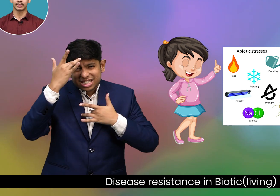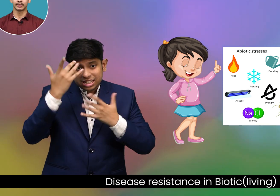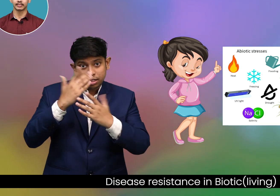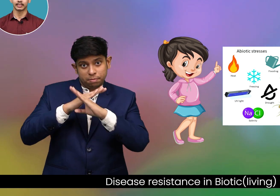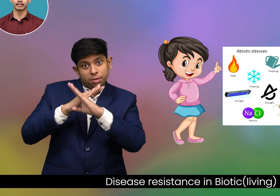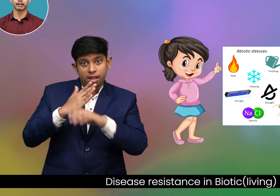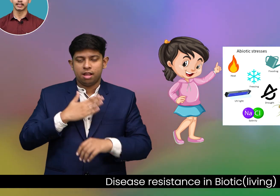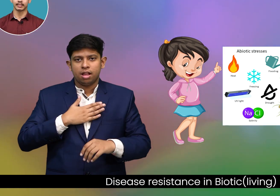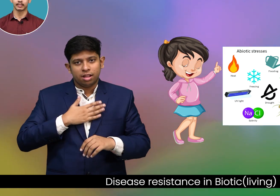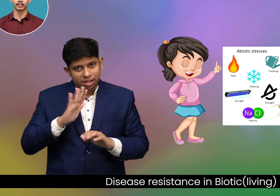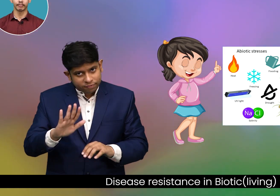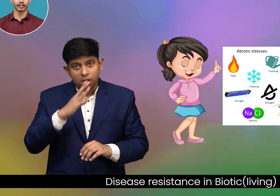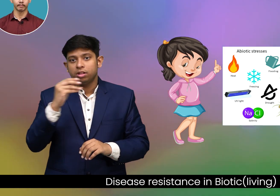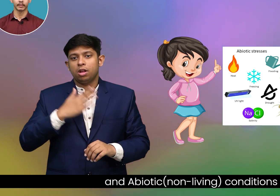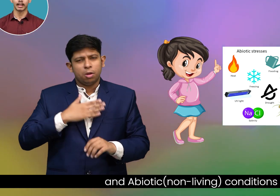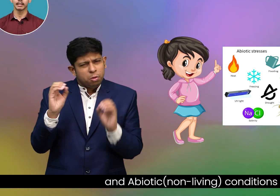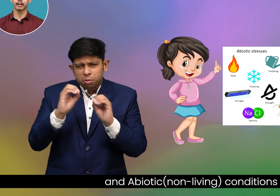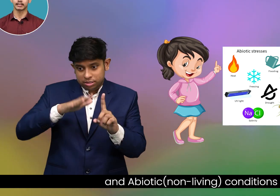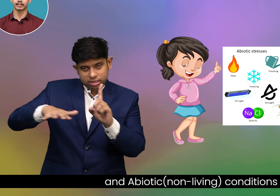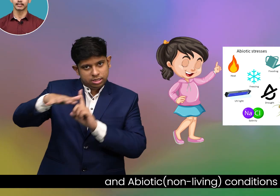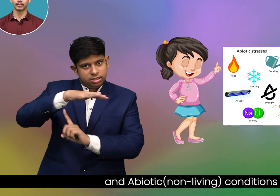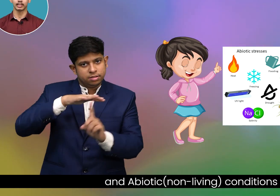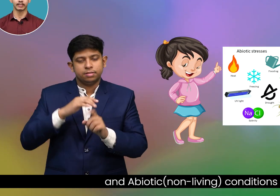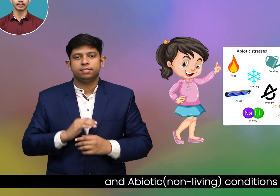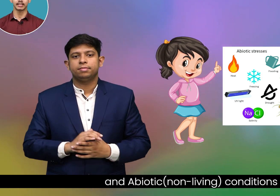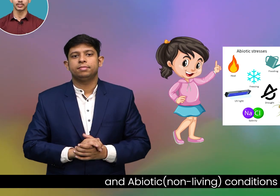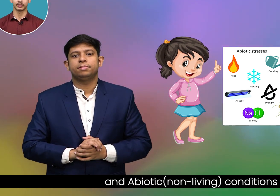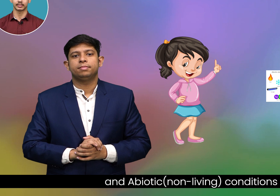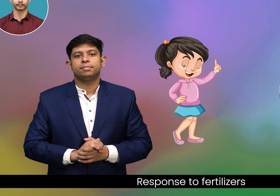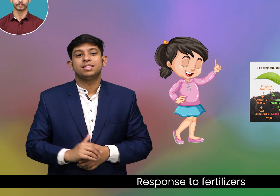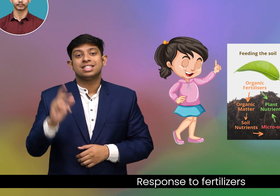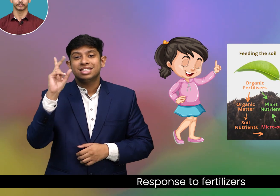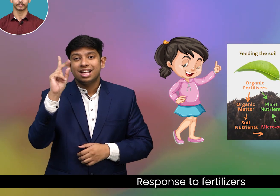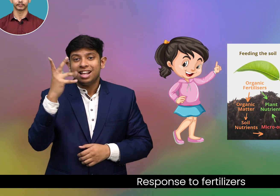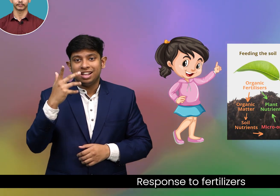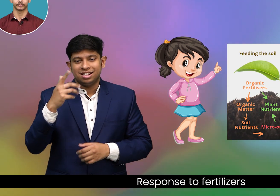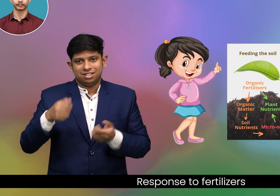Disease resistance in biotic living and abiotic non-living conditions.